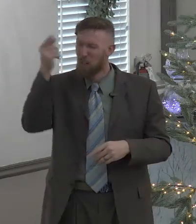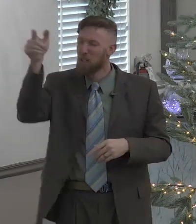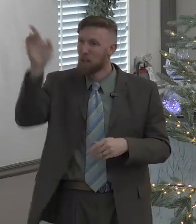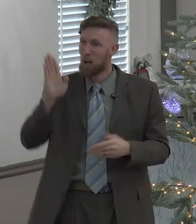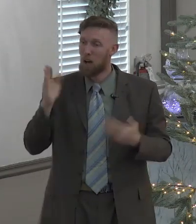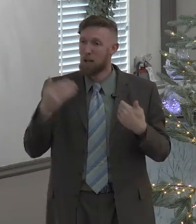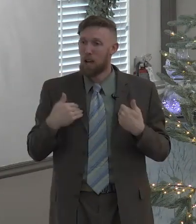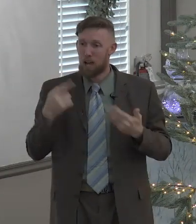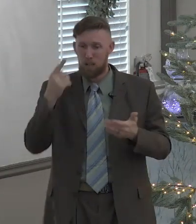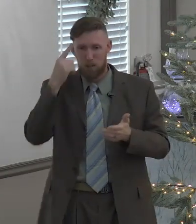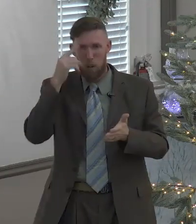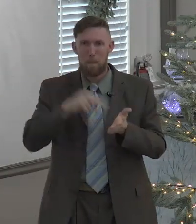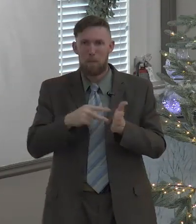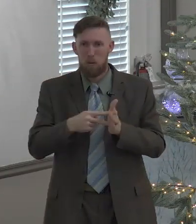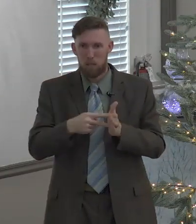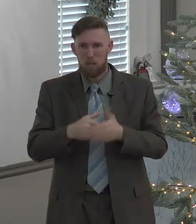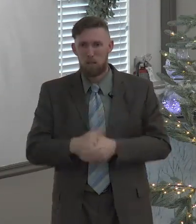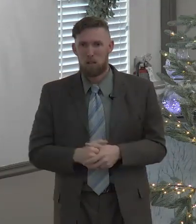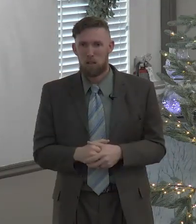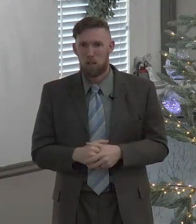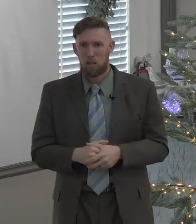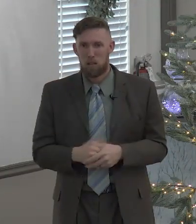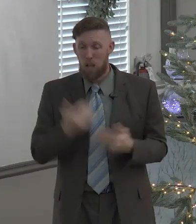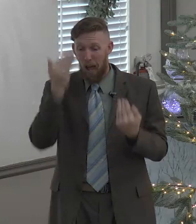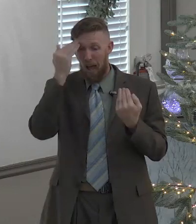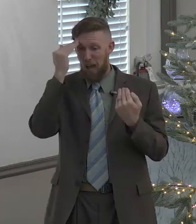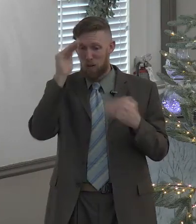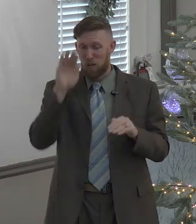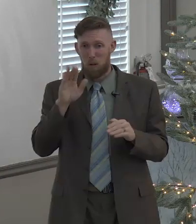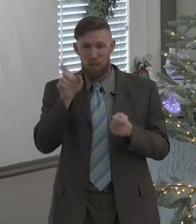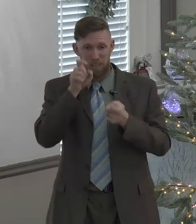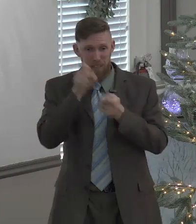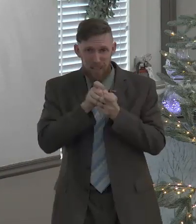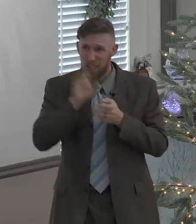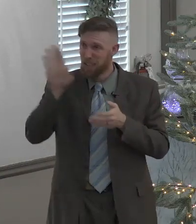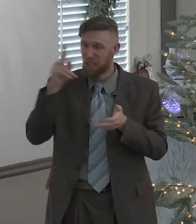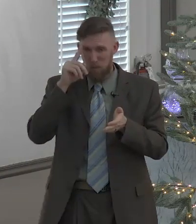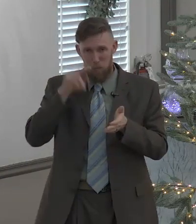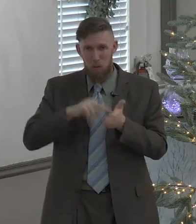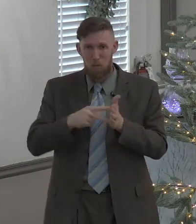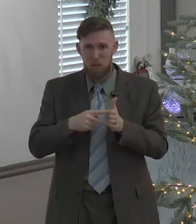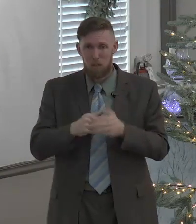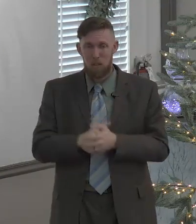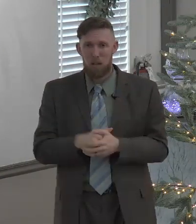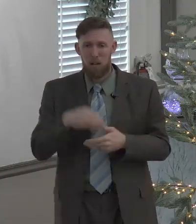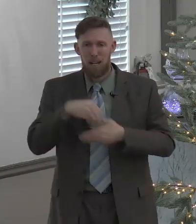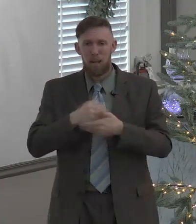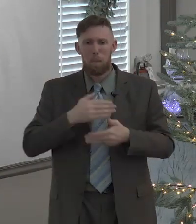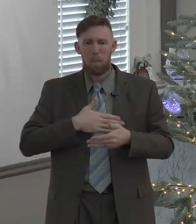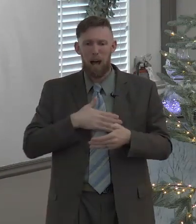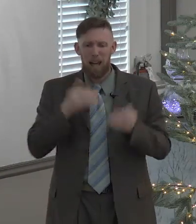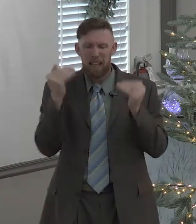Except God has a purpose. And I don't know what it is.